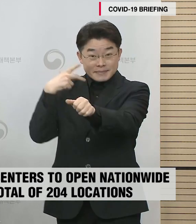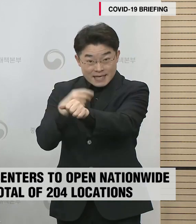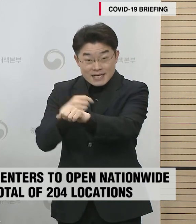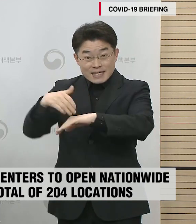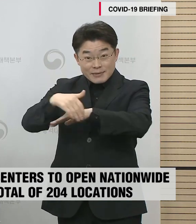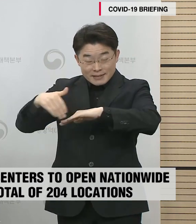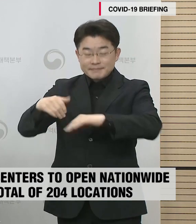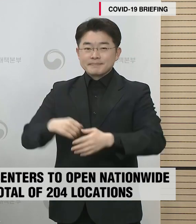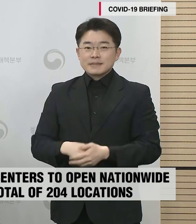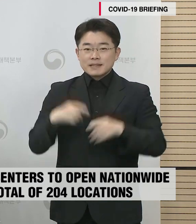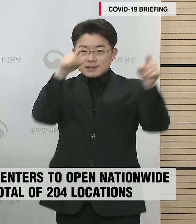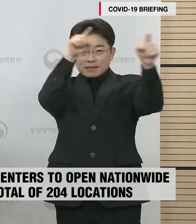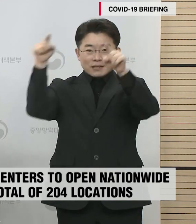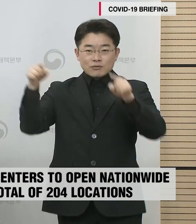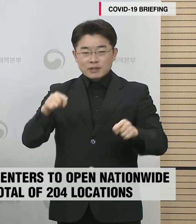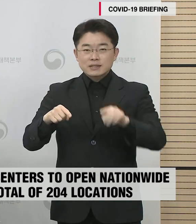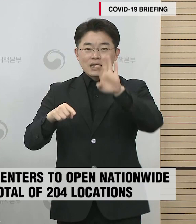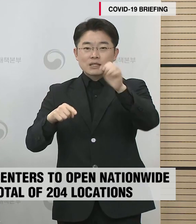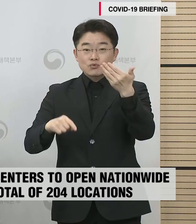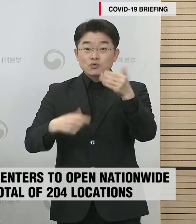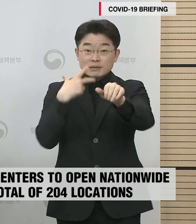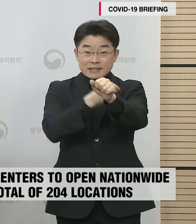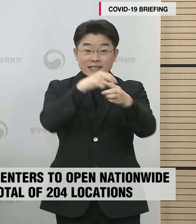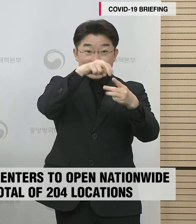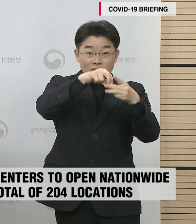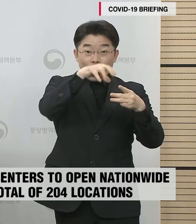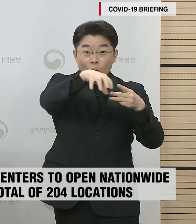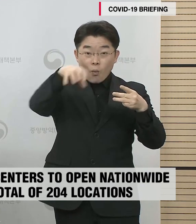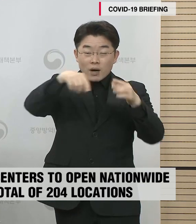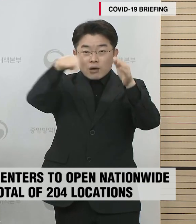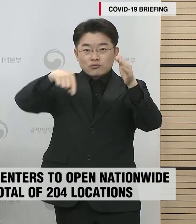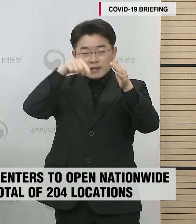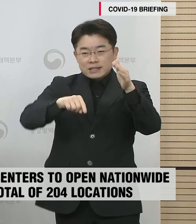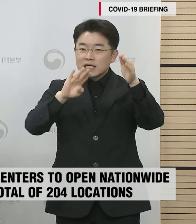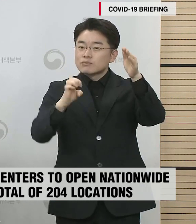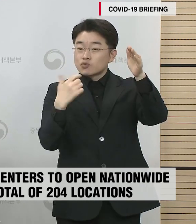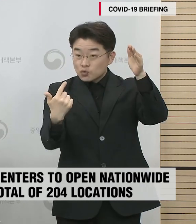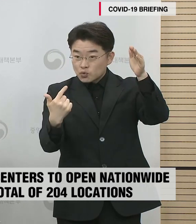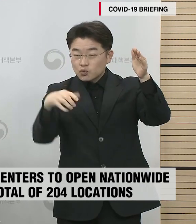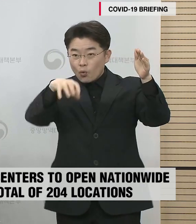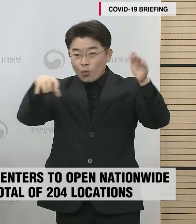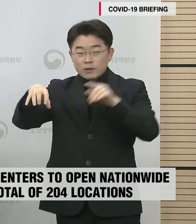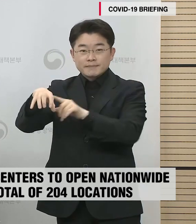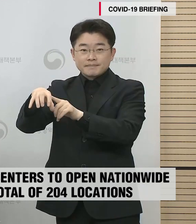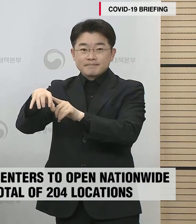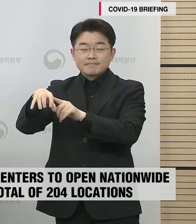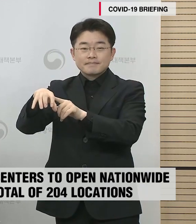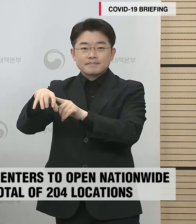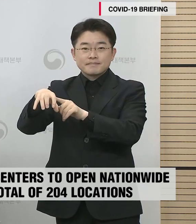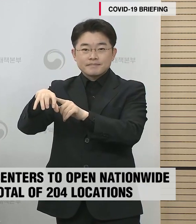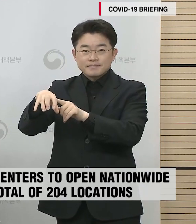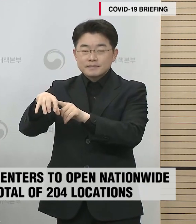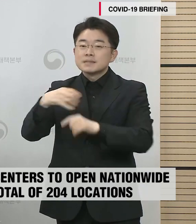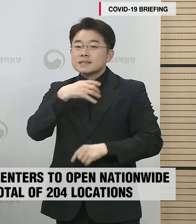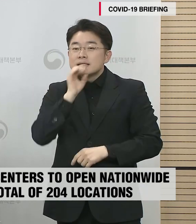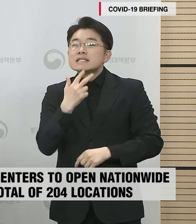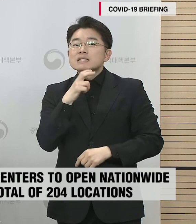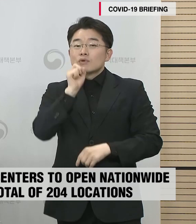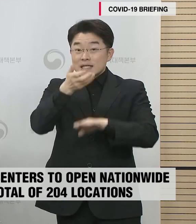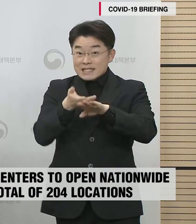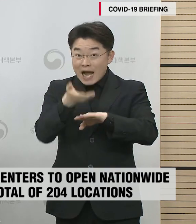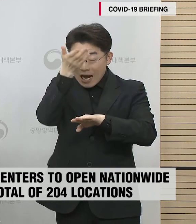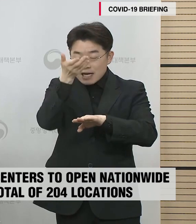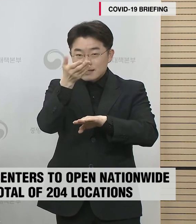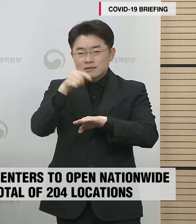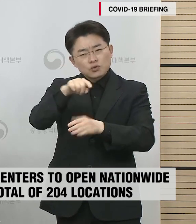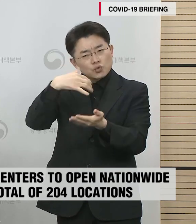this day, we also have about 49 vaccination centers nationwide which have carried out the first